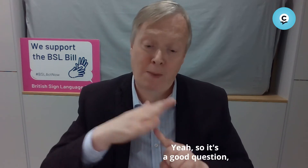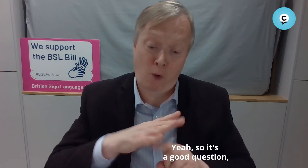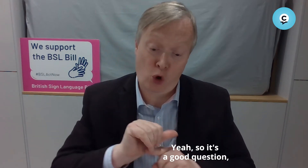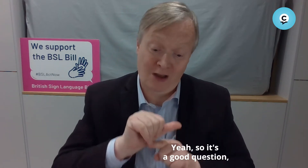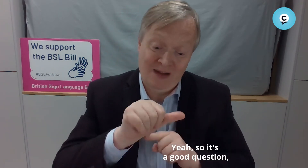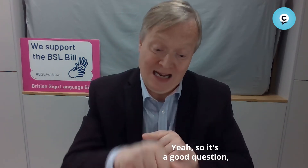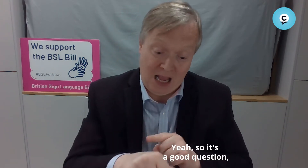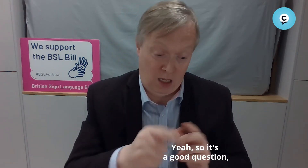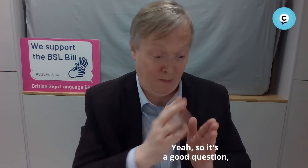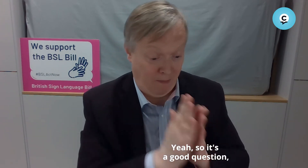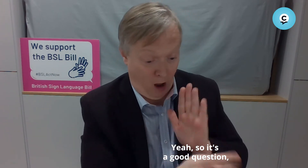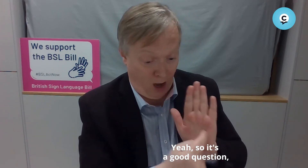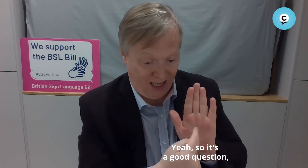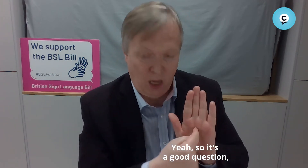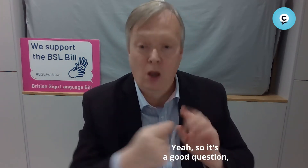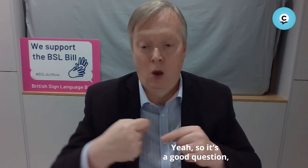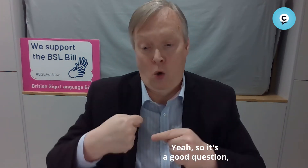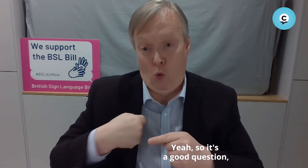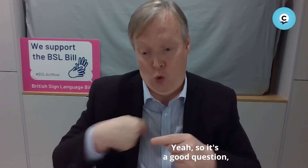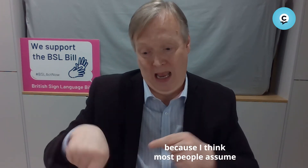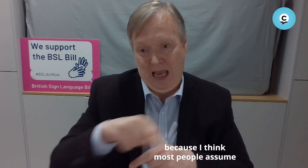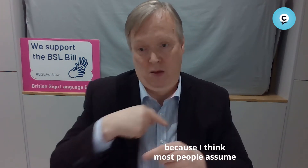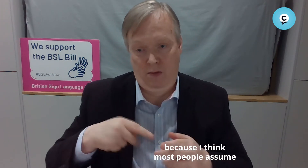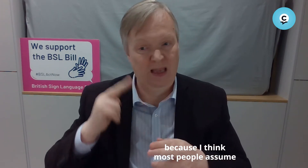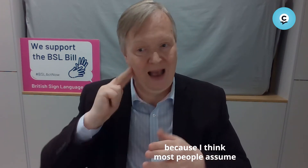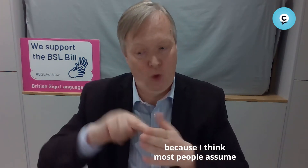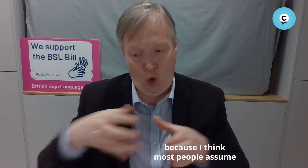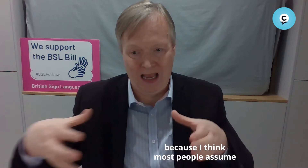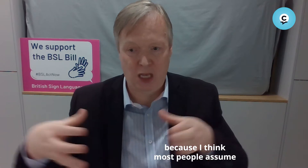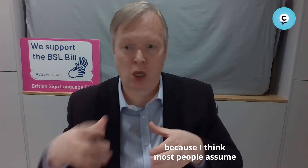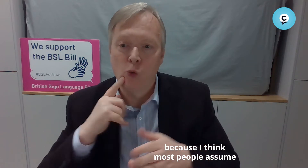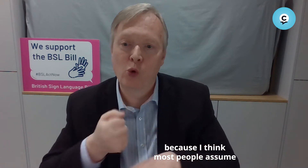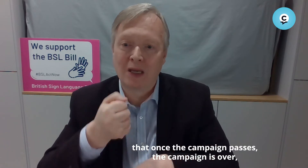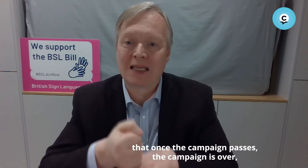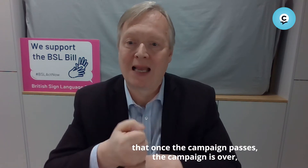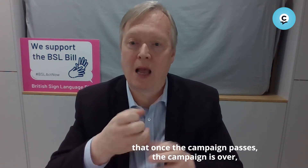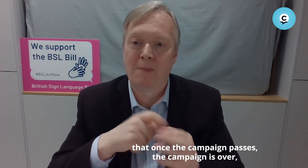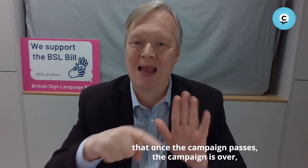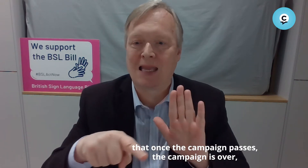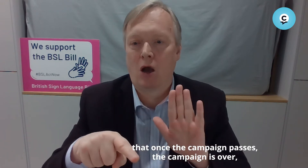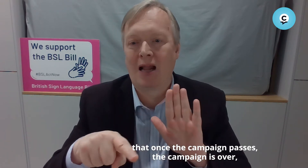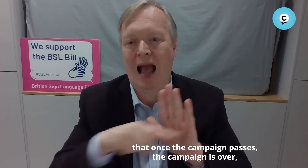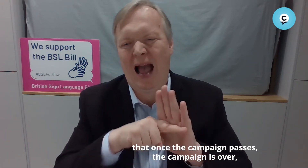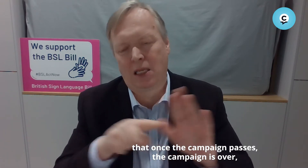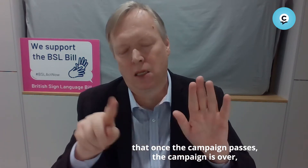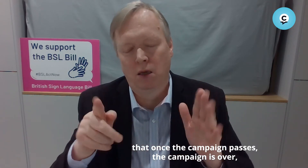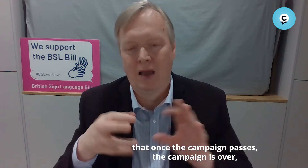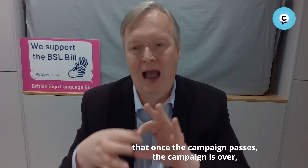Yeah, so it's a good question, because I think most people assume that once the campaign is over, once it passes,